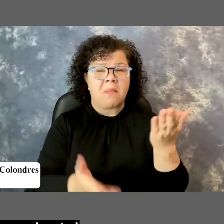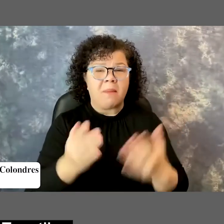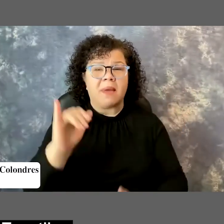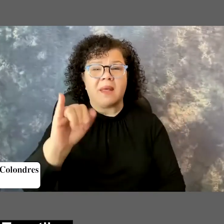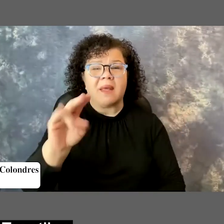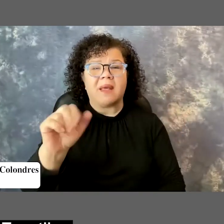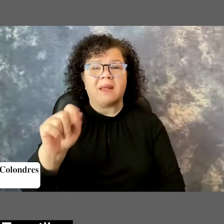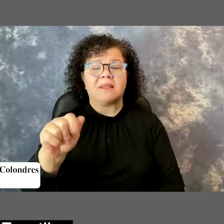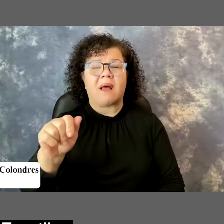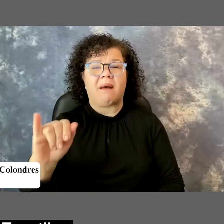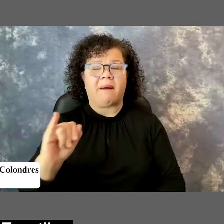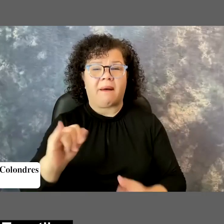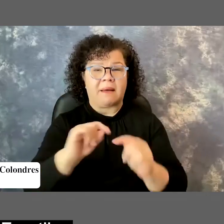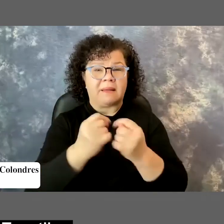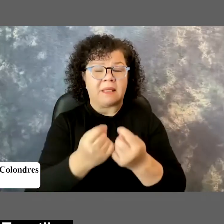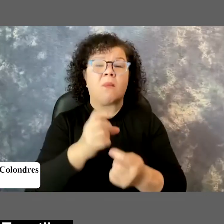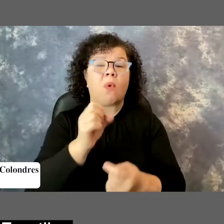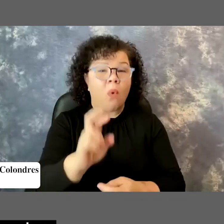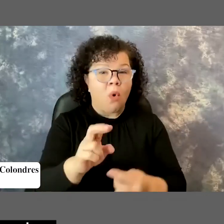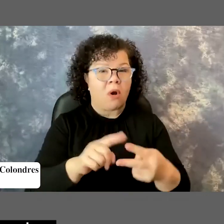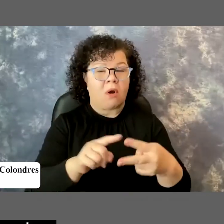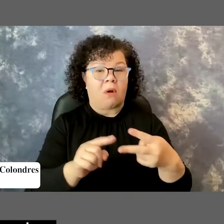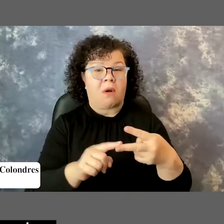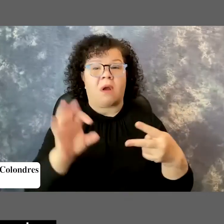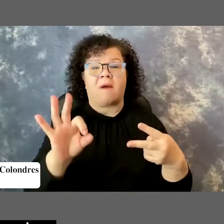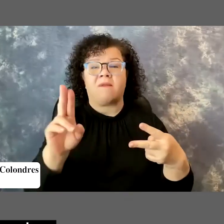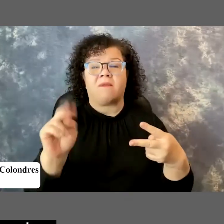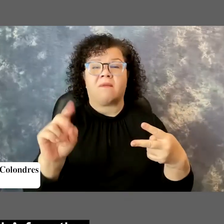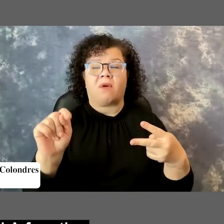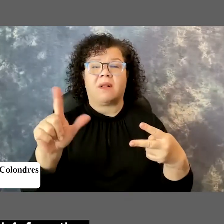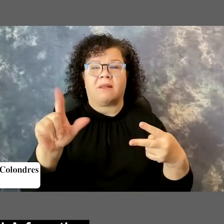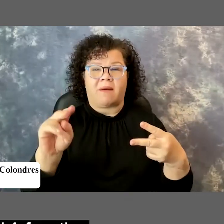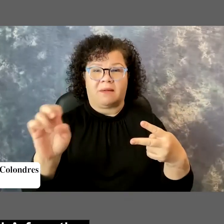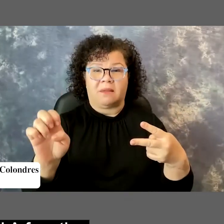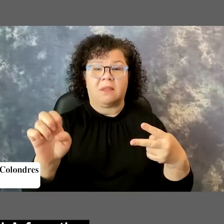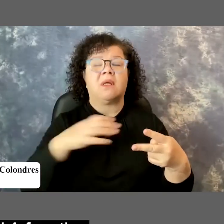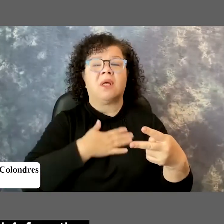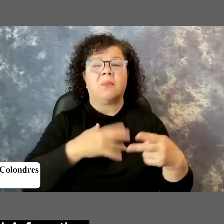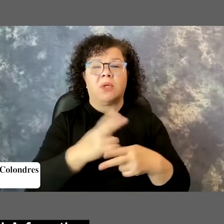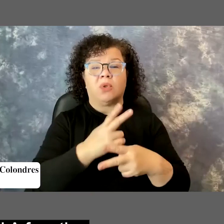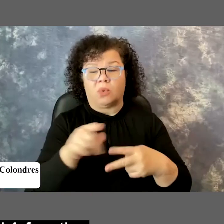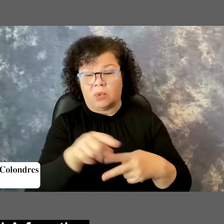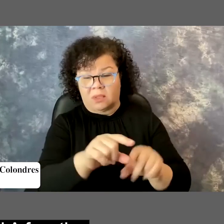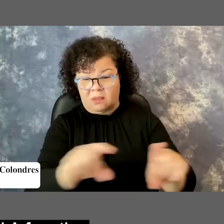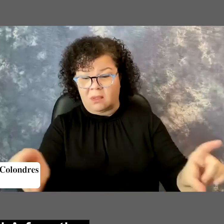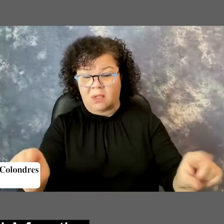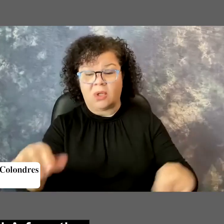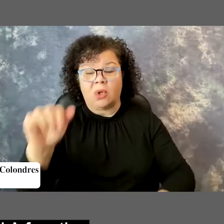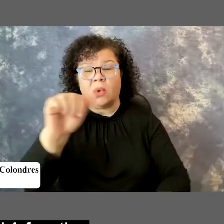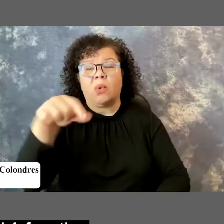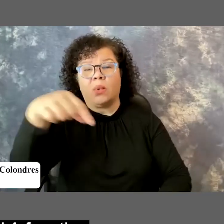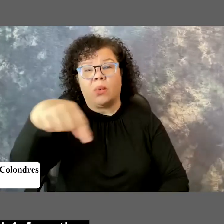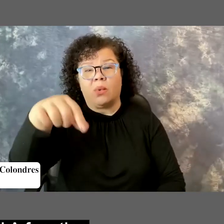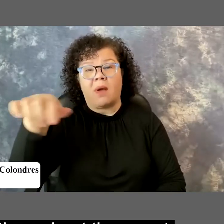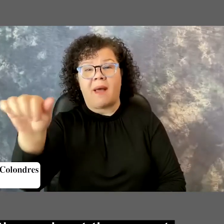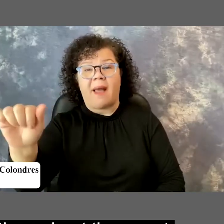member or a Frontline Solutions team member. Please use the Q&A function at the bottom of your screen to